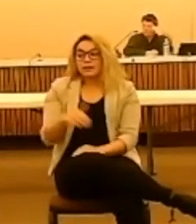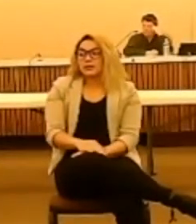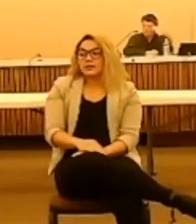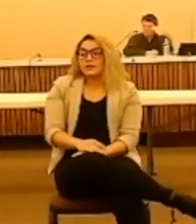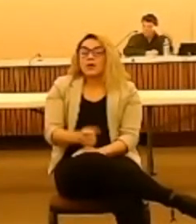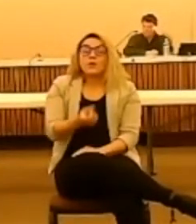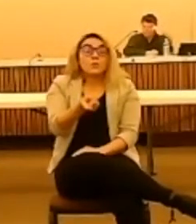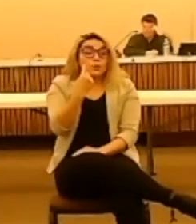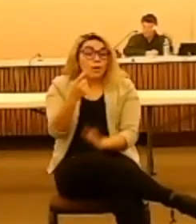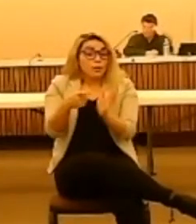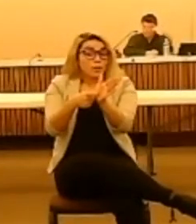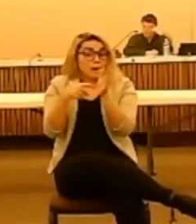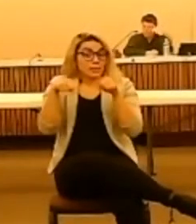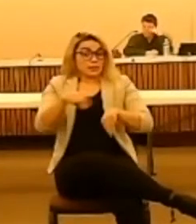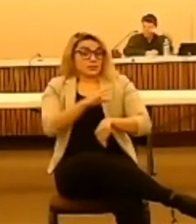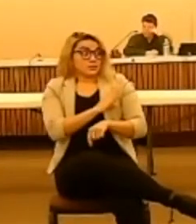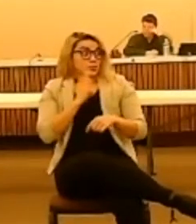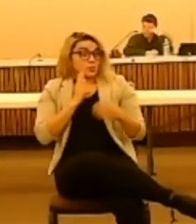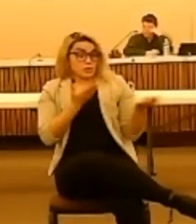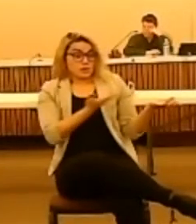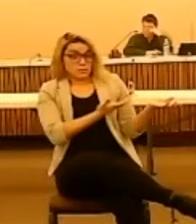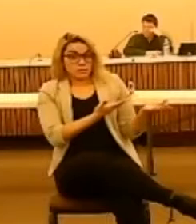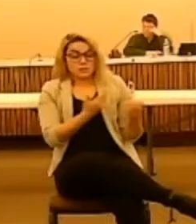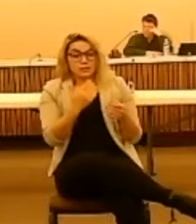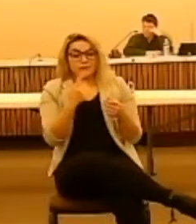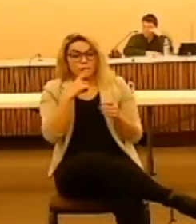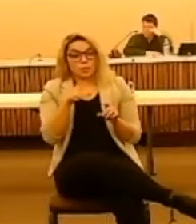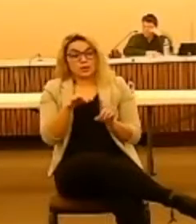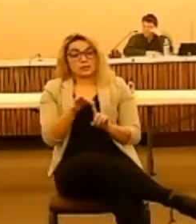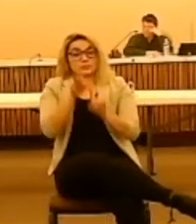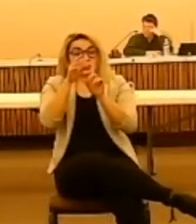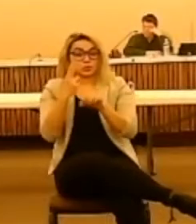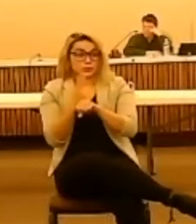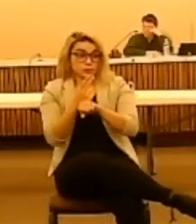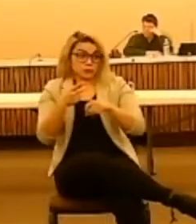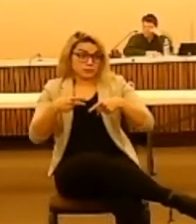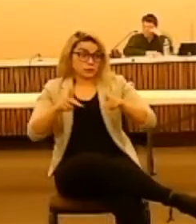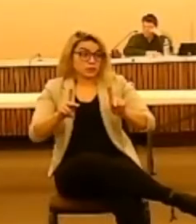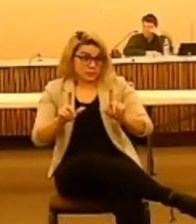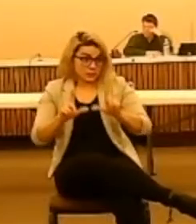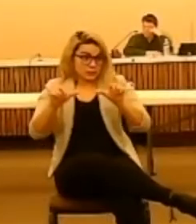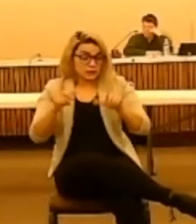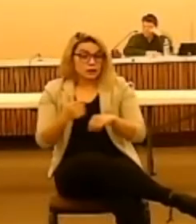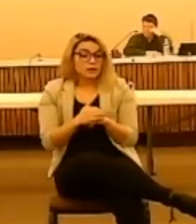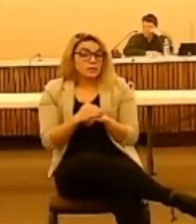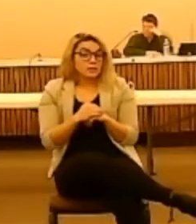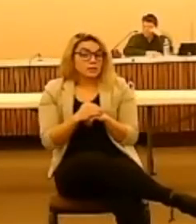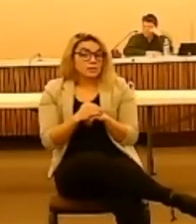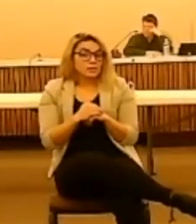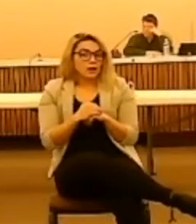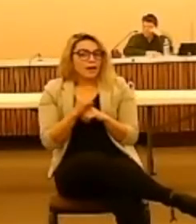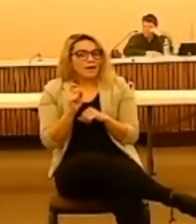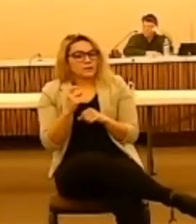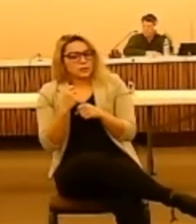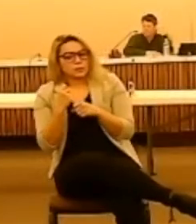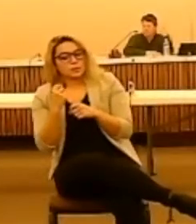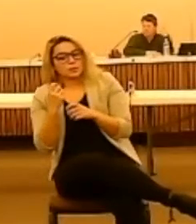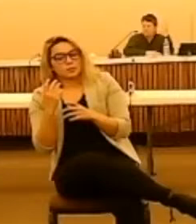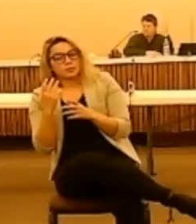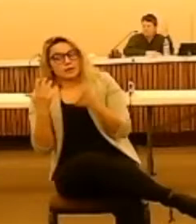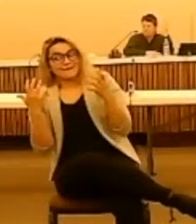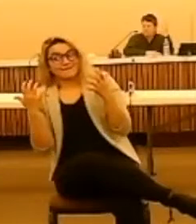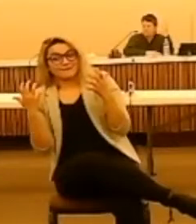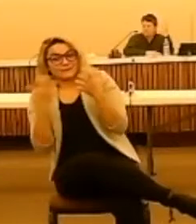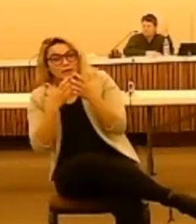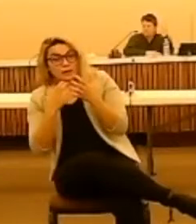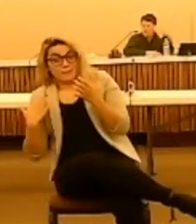this board as part of this special use permit is to confirm essentially that the proposal fits within the requirements of that